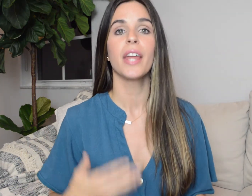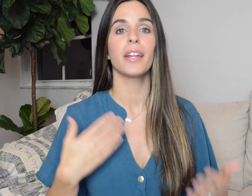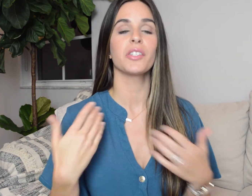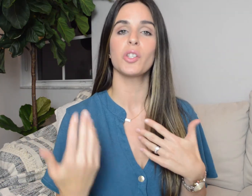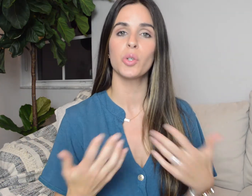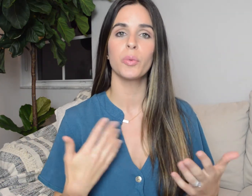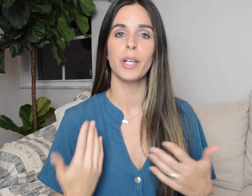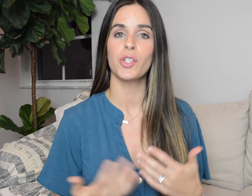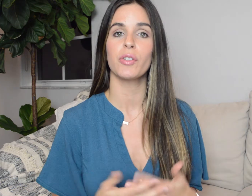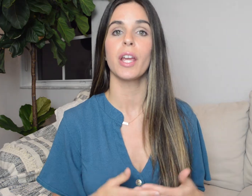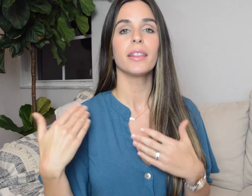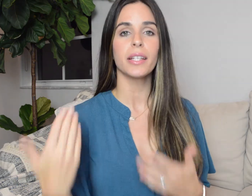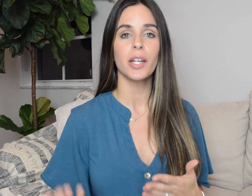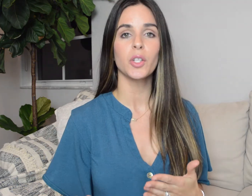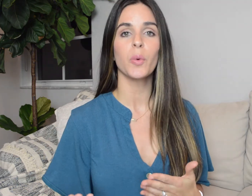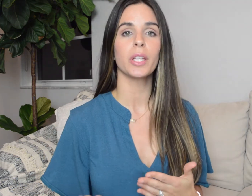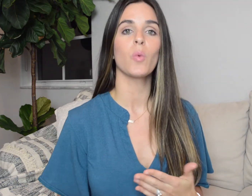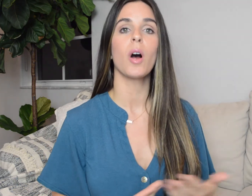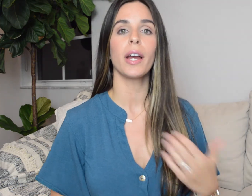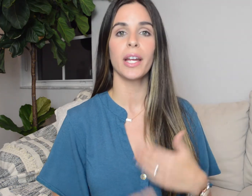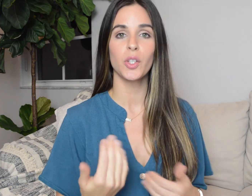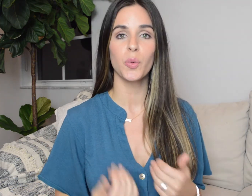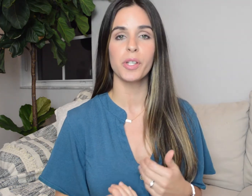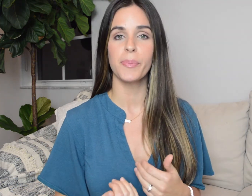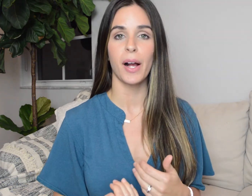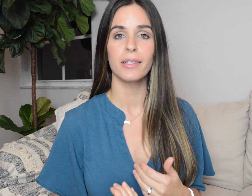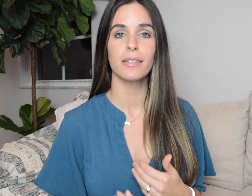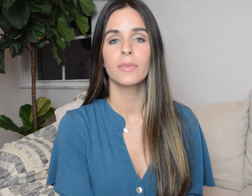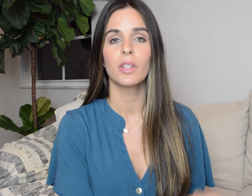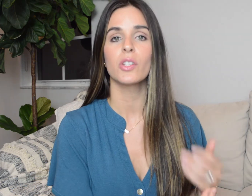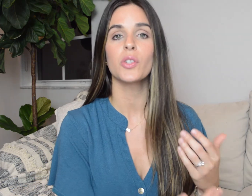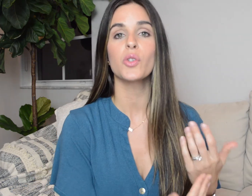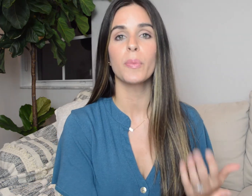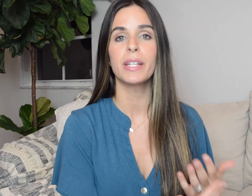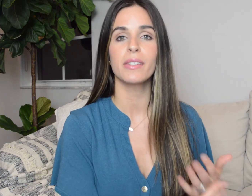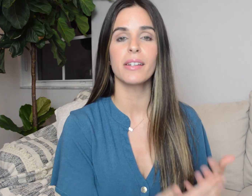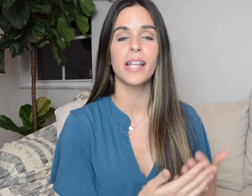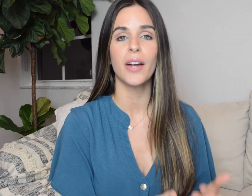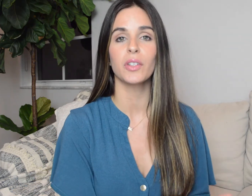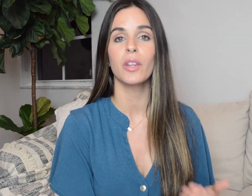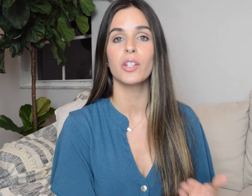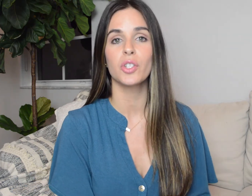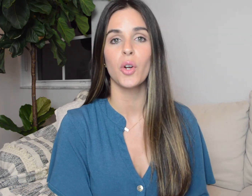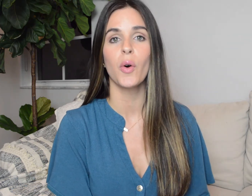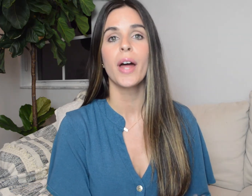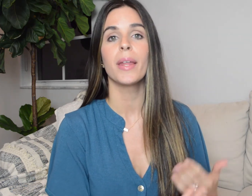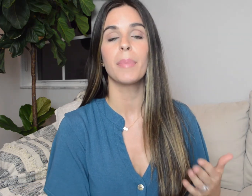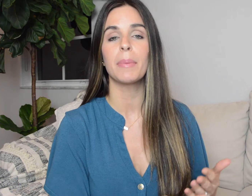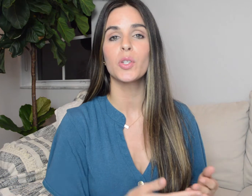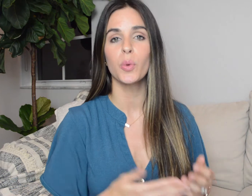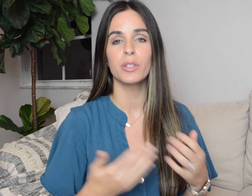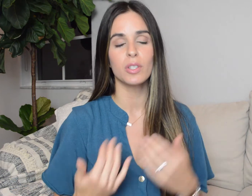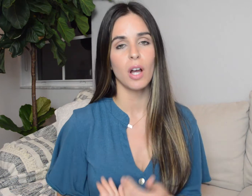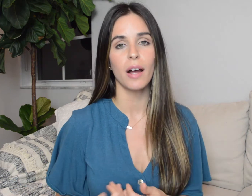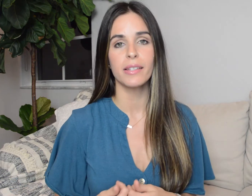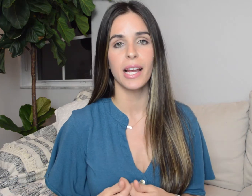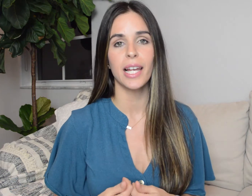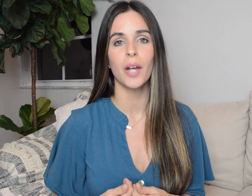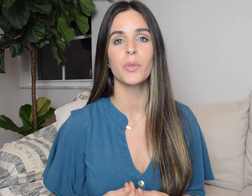it's a two-way street. They tell you what they want and you respond. There's also so many studies out there that show that babies who are taught sign language